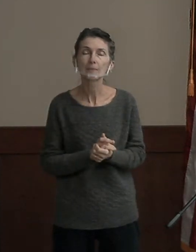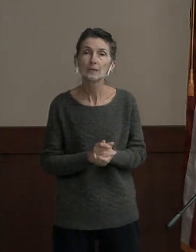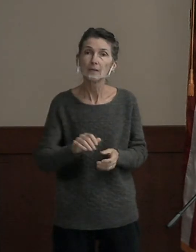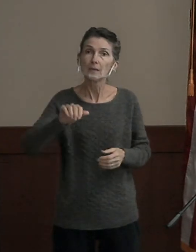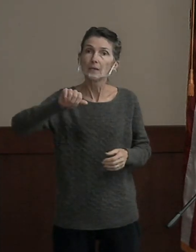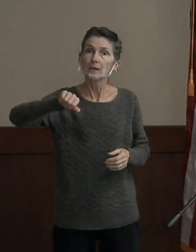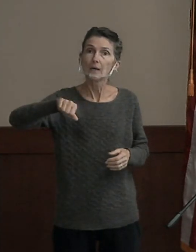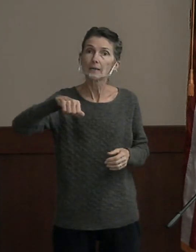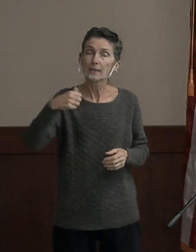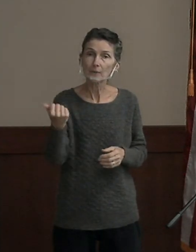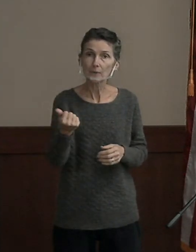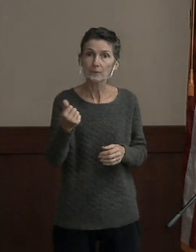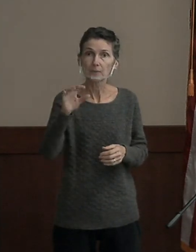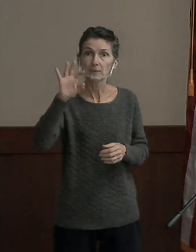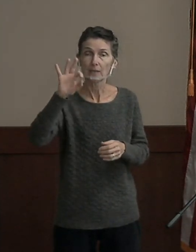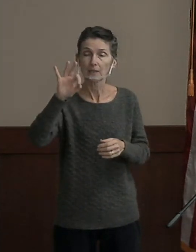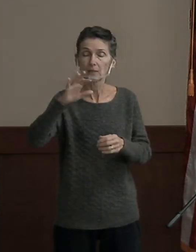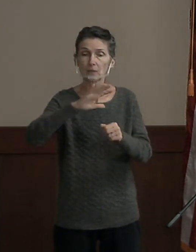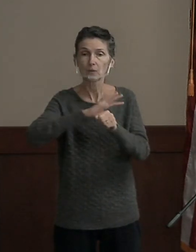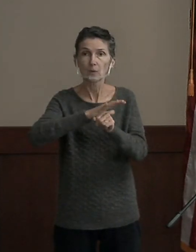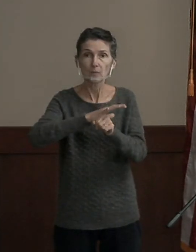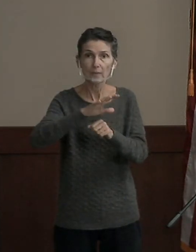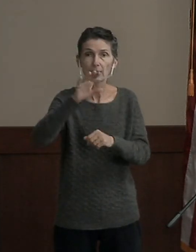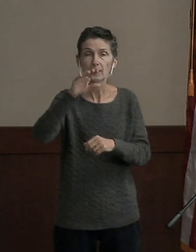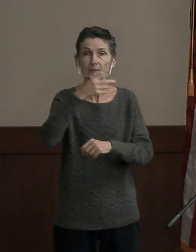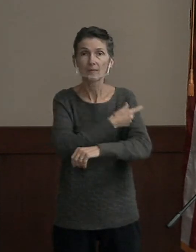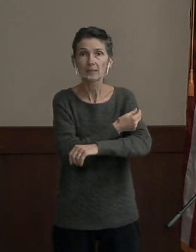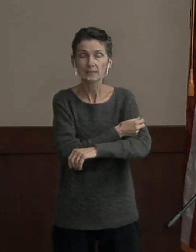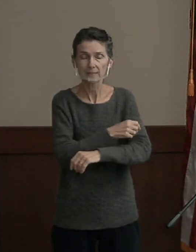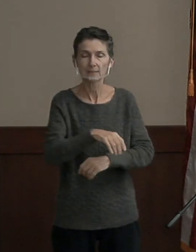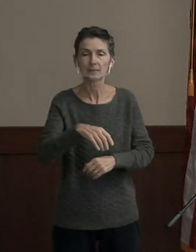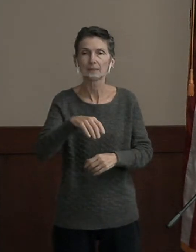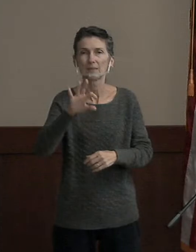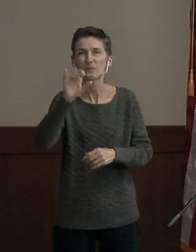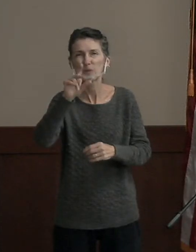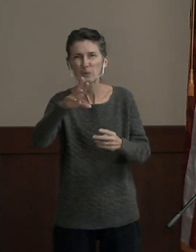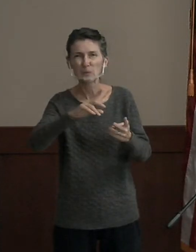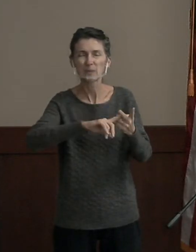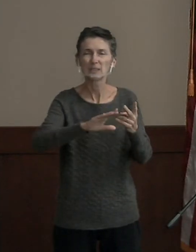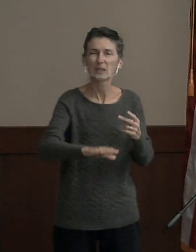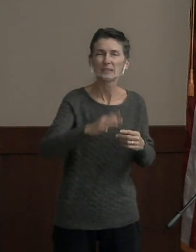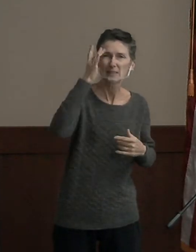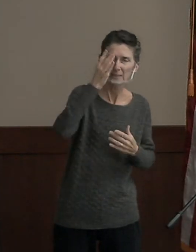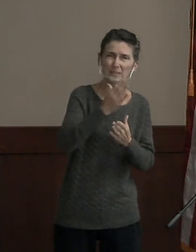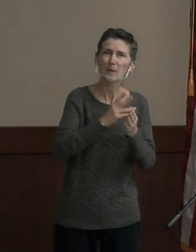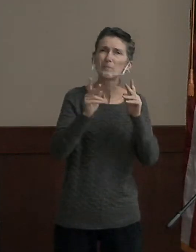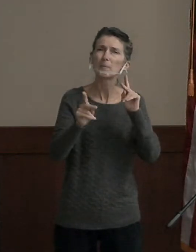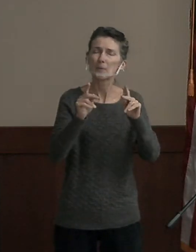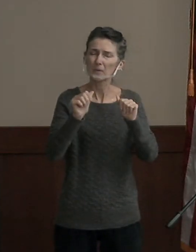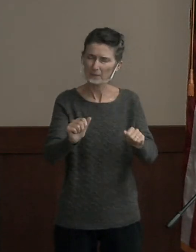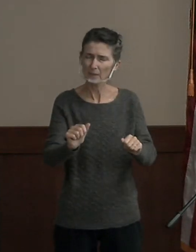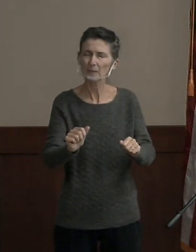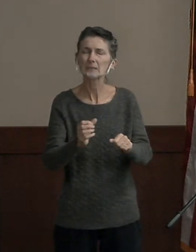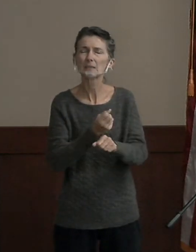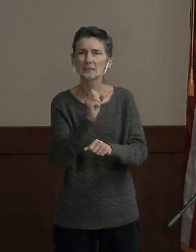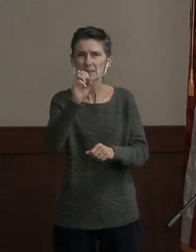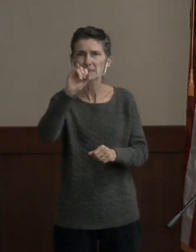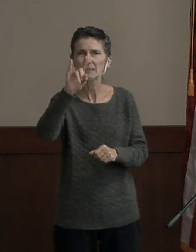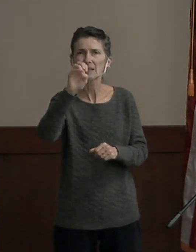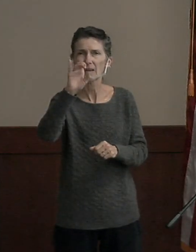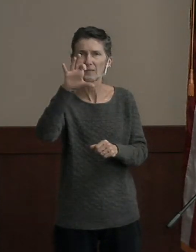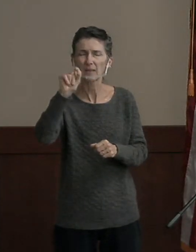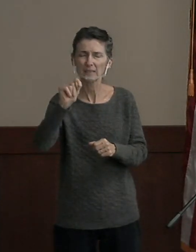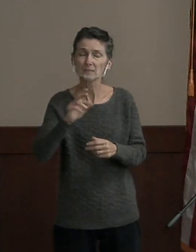other non-COVID vaccines, such as the flu or childhood vaccines, some people may experience side effects. This is only